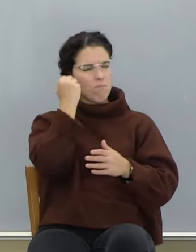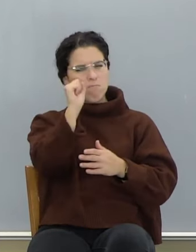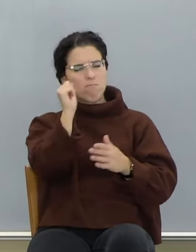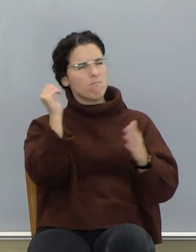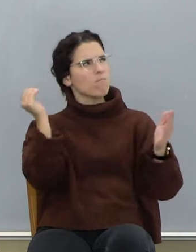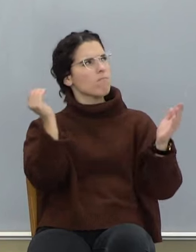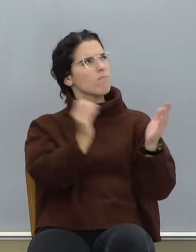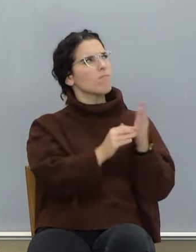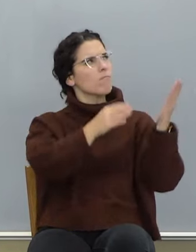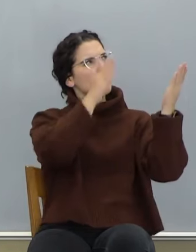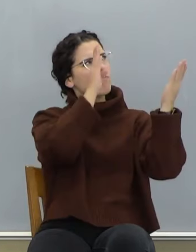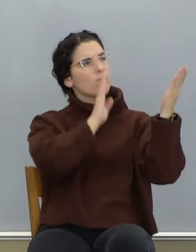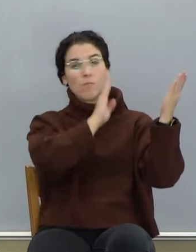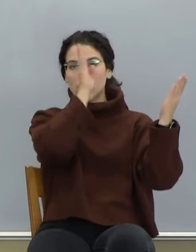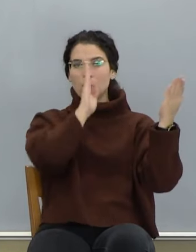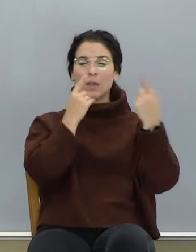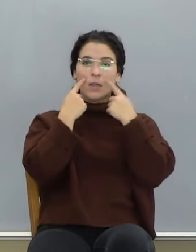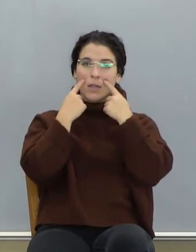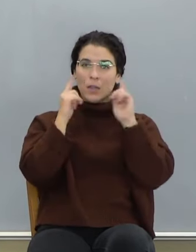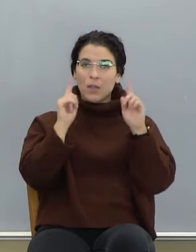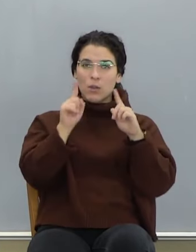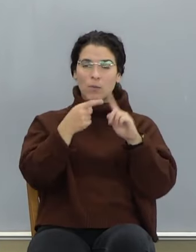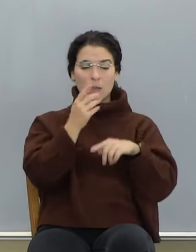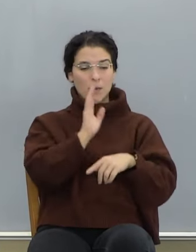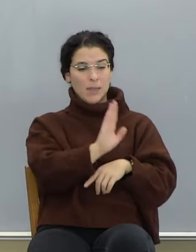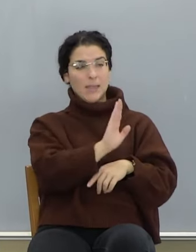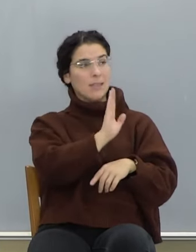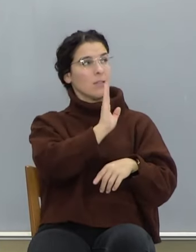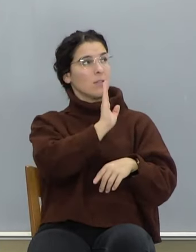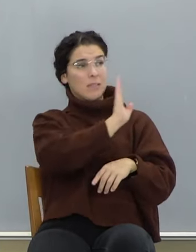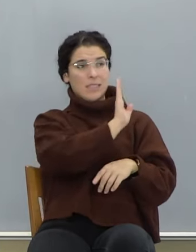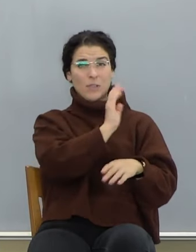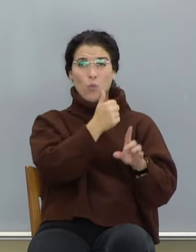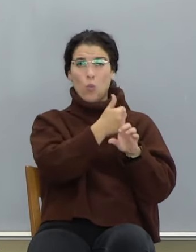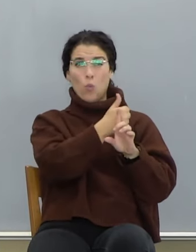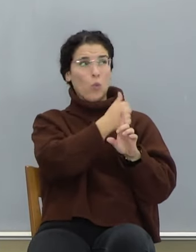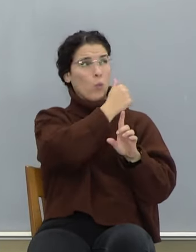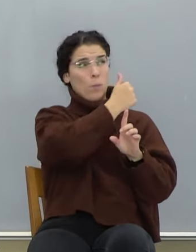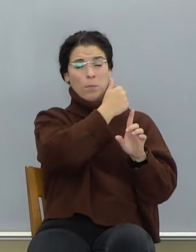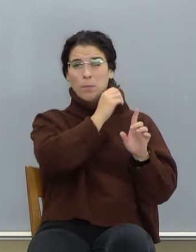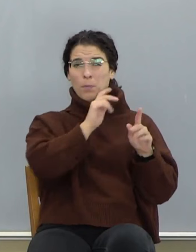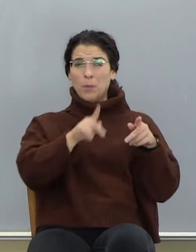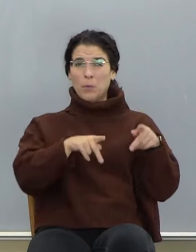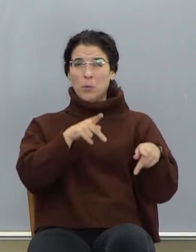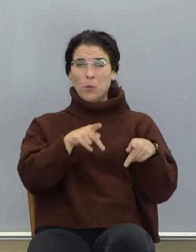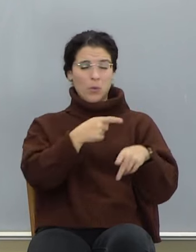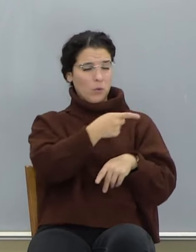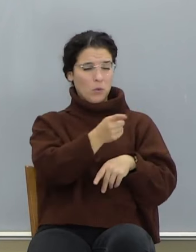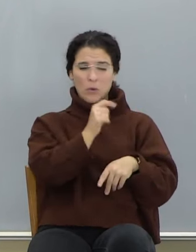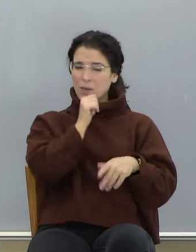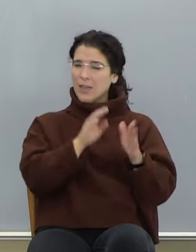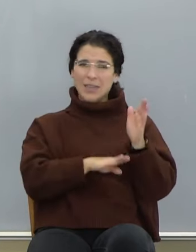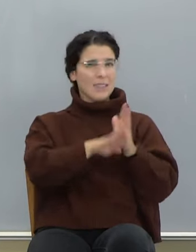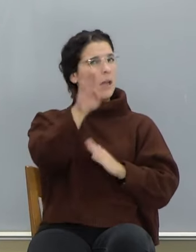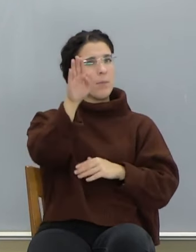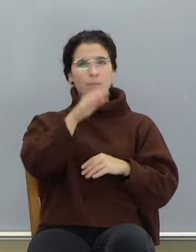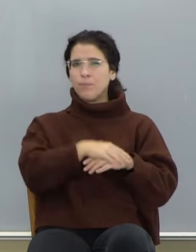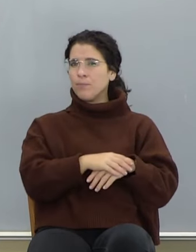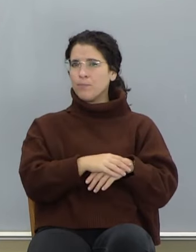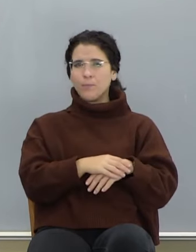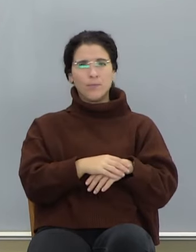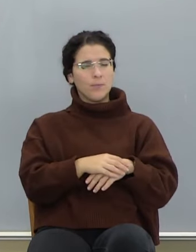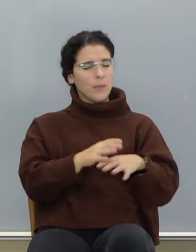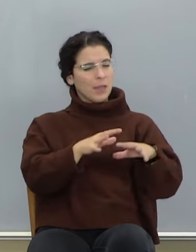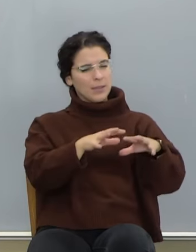you know what God declared about his people? He said, you're not going to excel. I